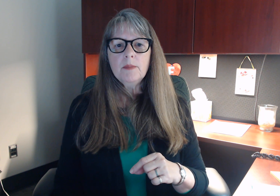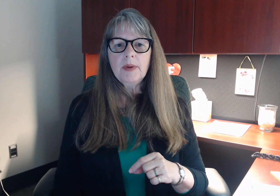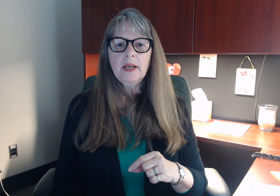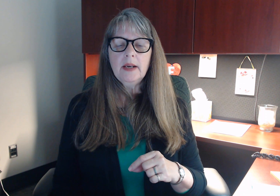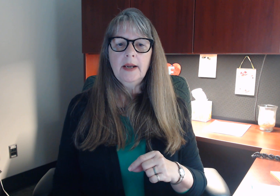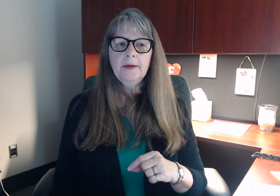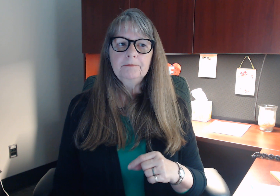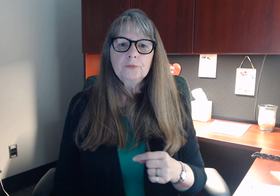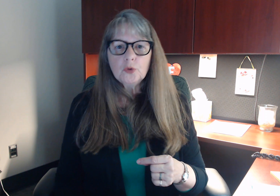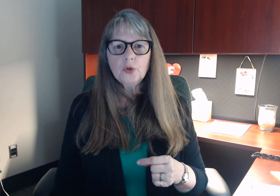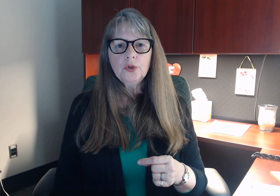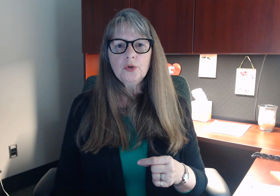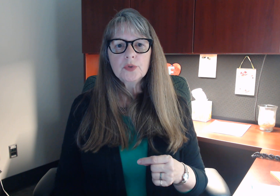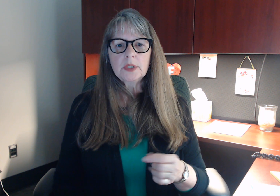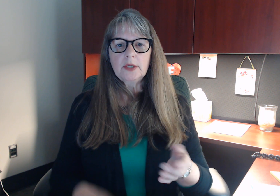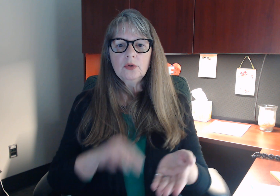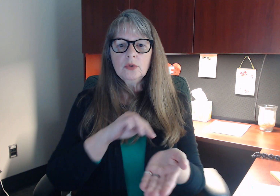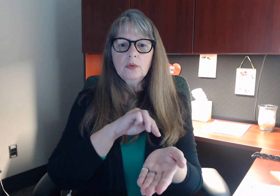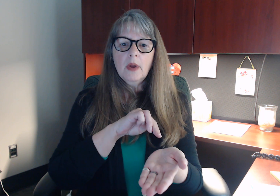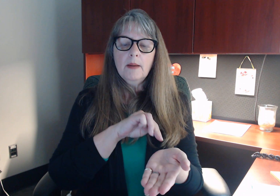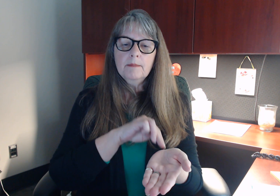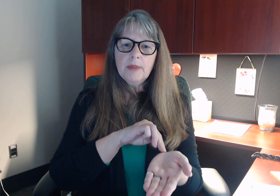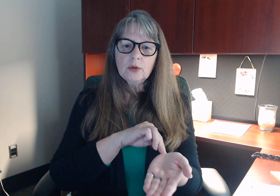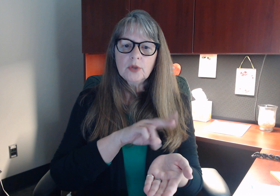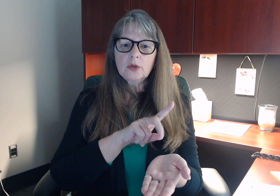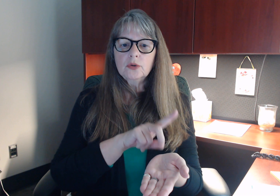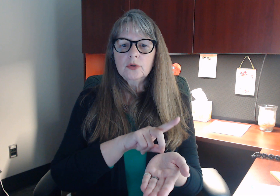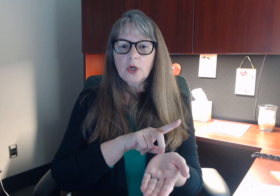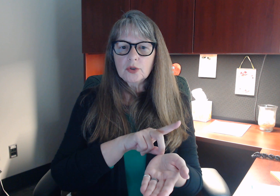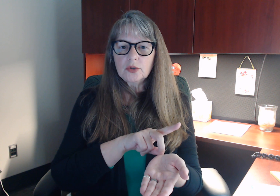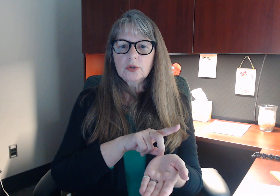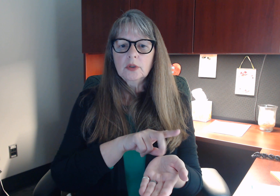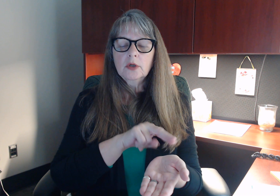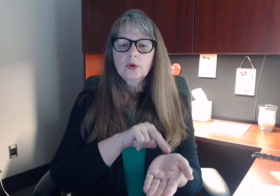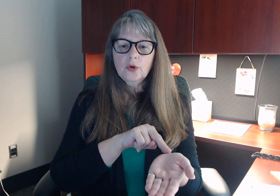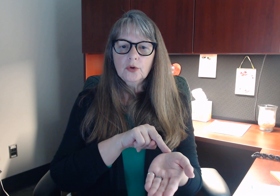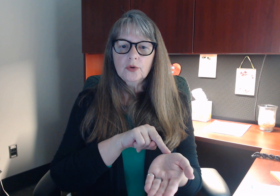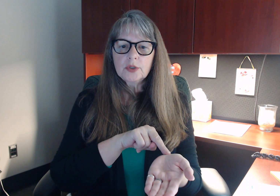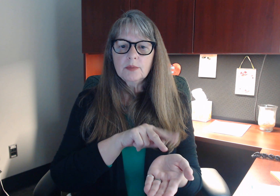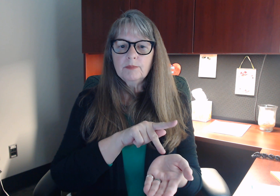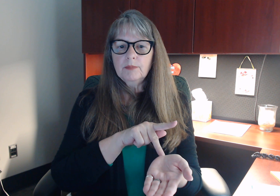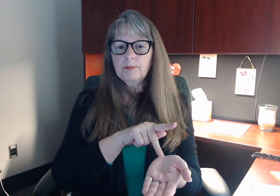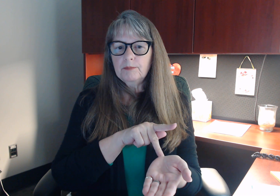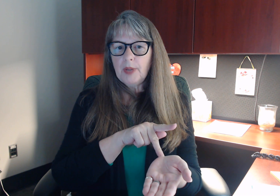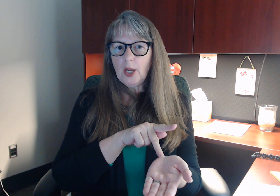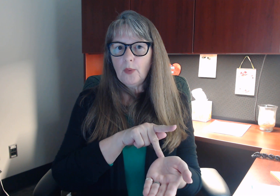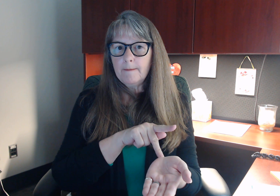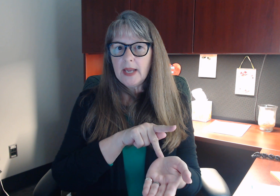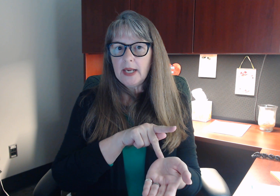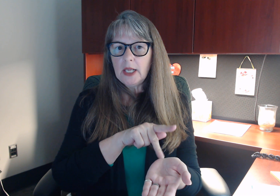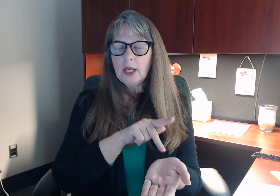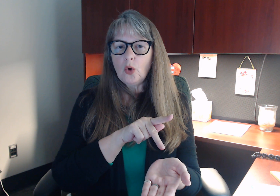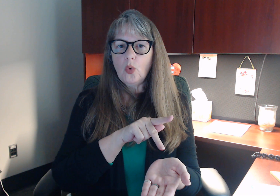but you could use it like you do medical doctor, doctor, nurse, paramedic,